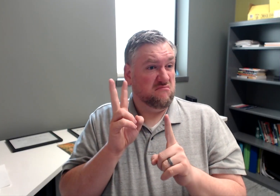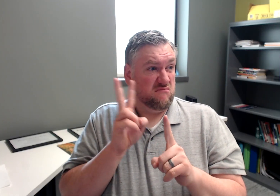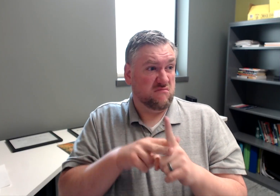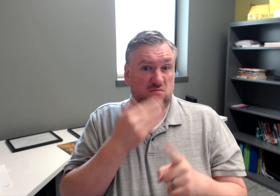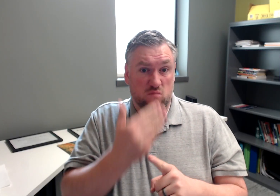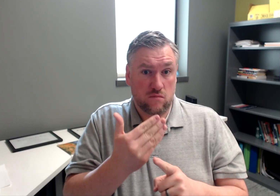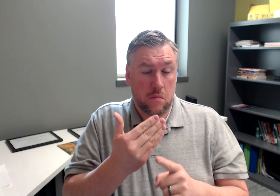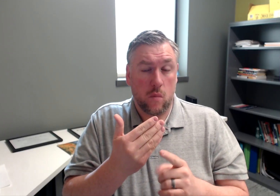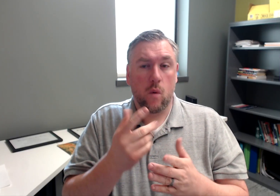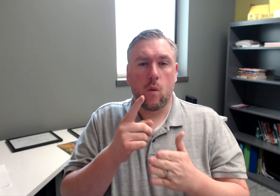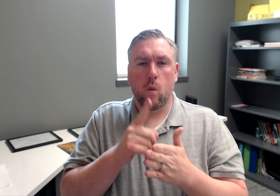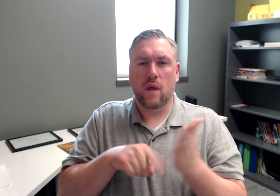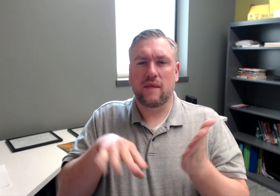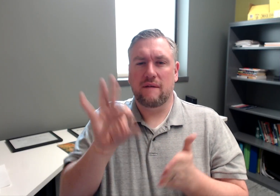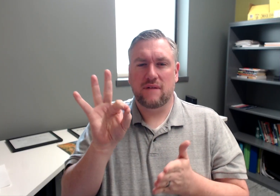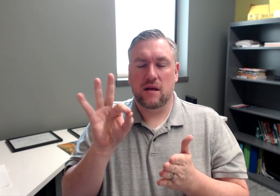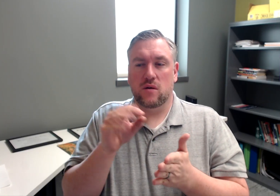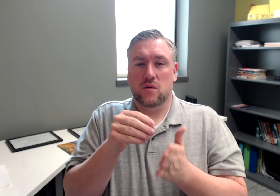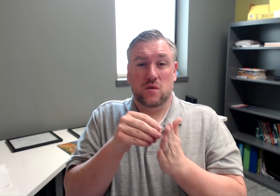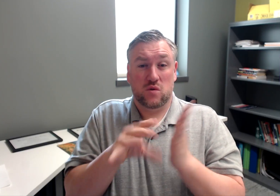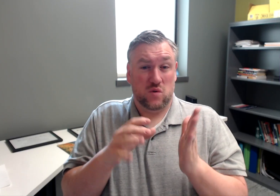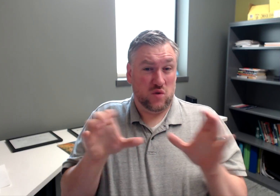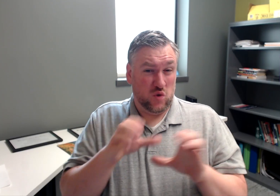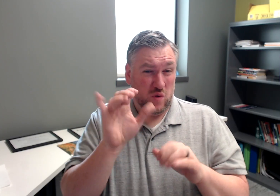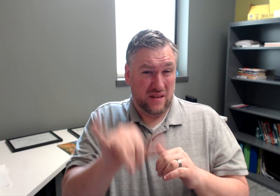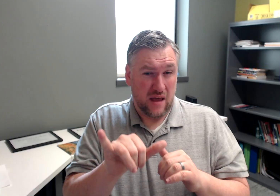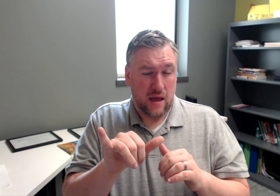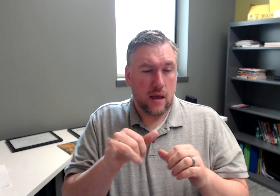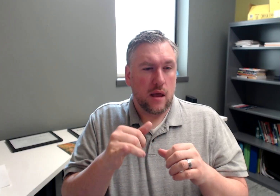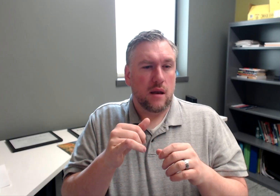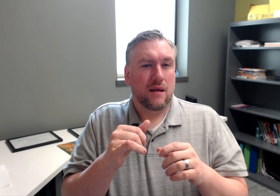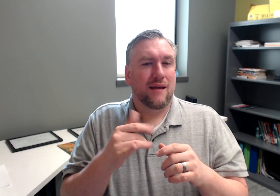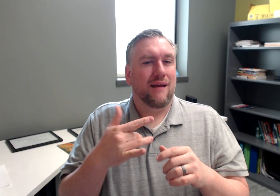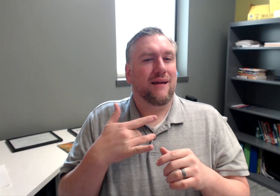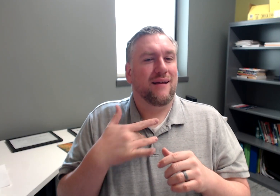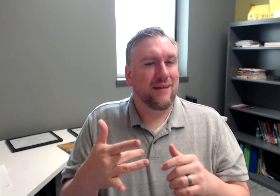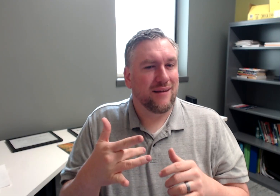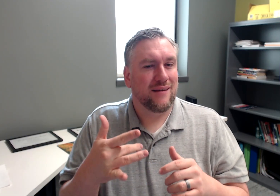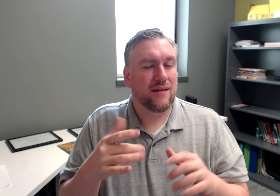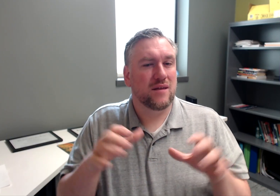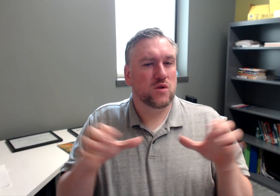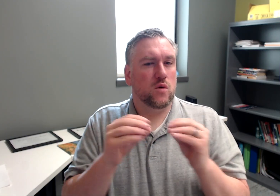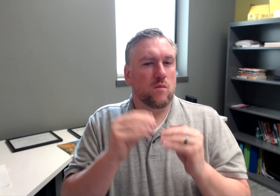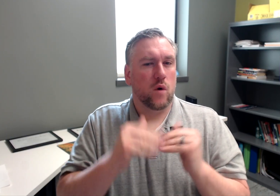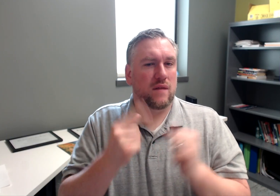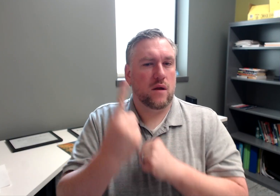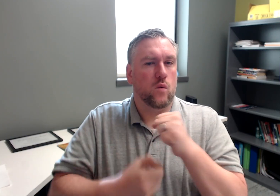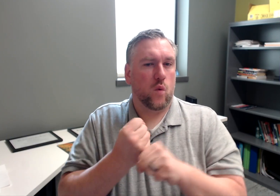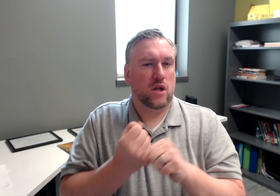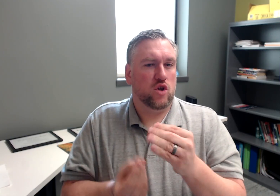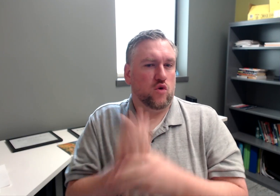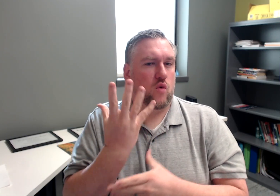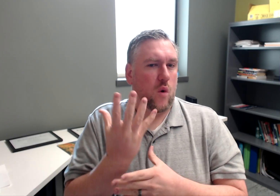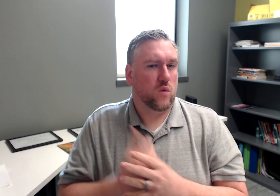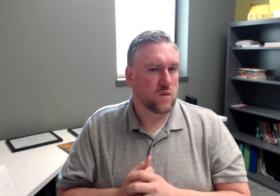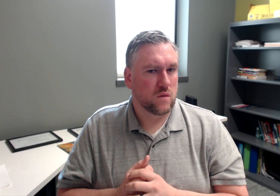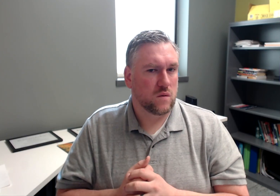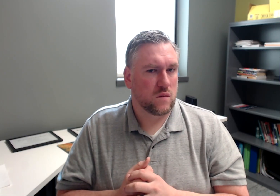It's still, a kind of a new application, but I think we'll see that. And what they're seeing